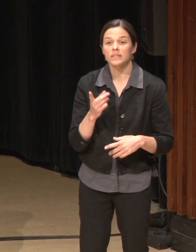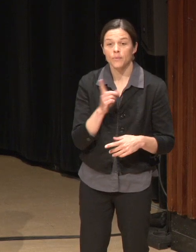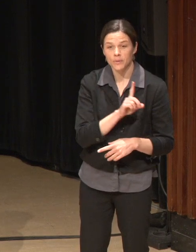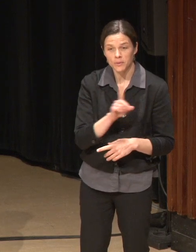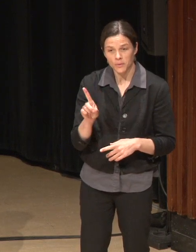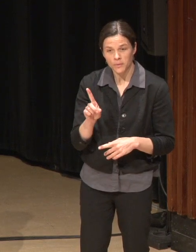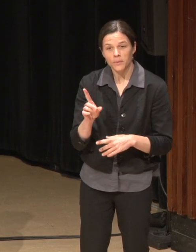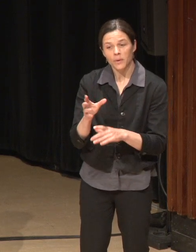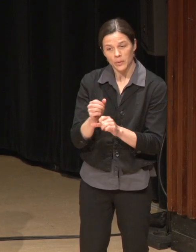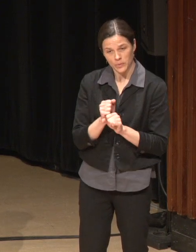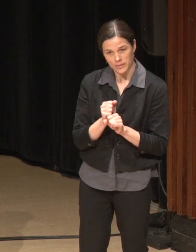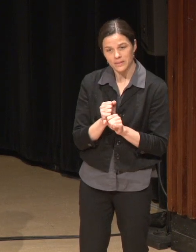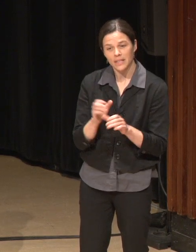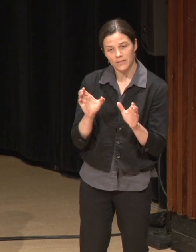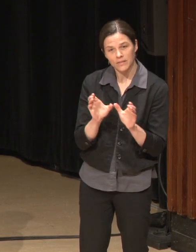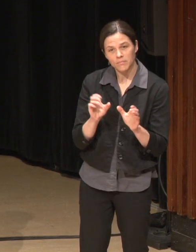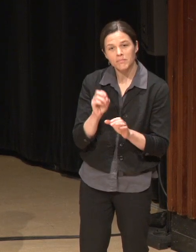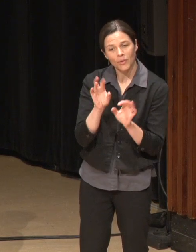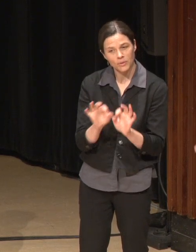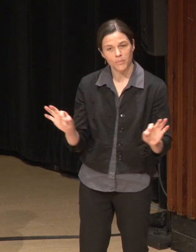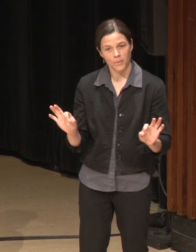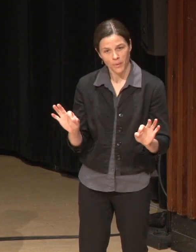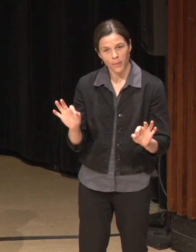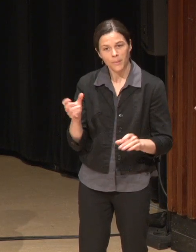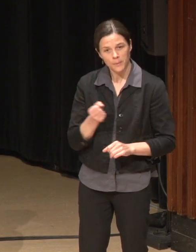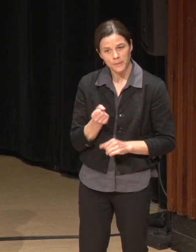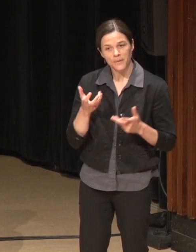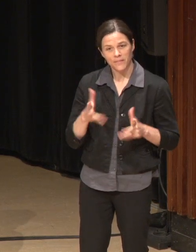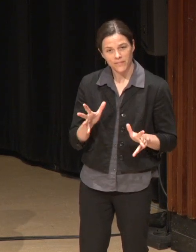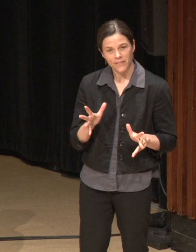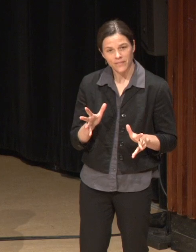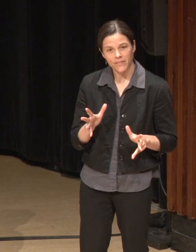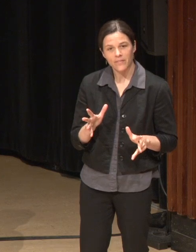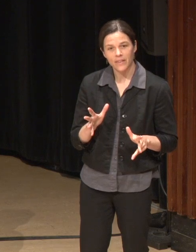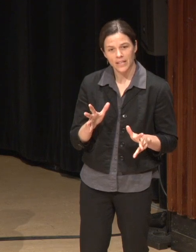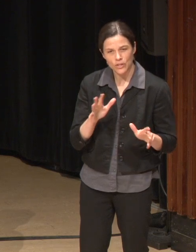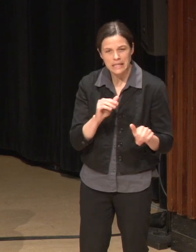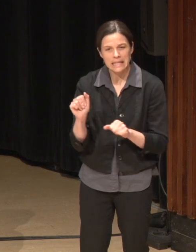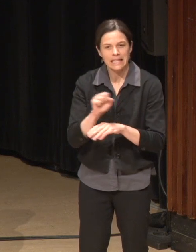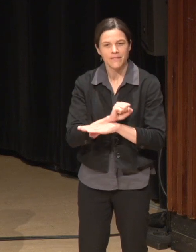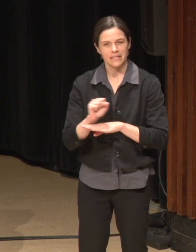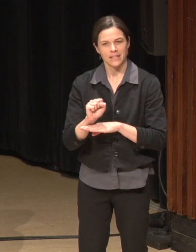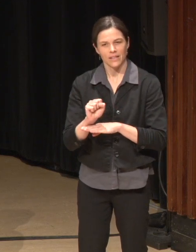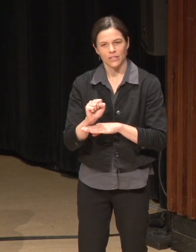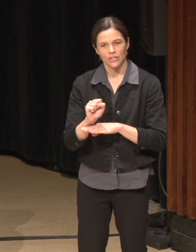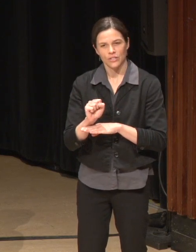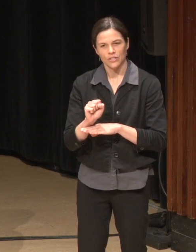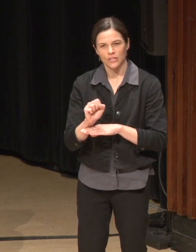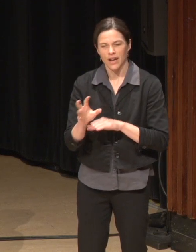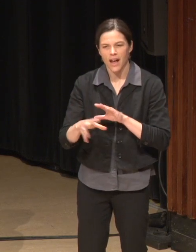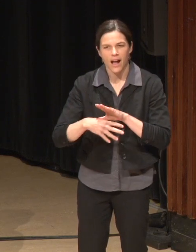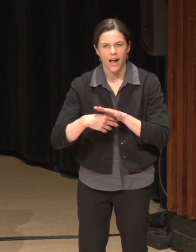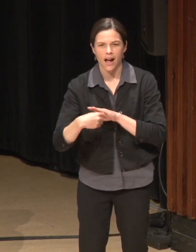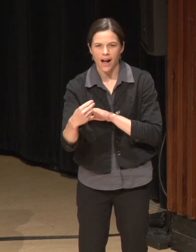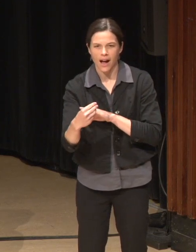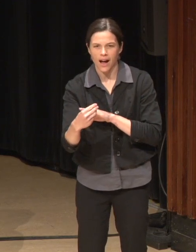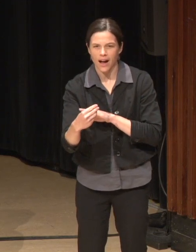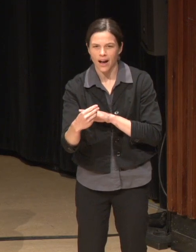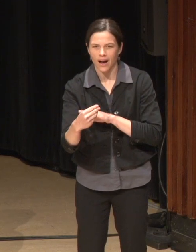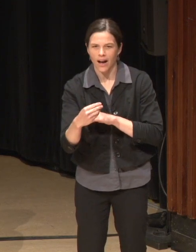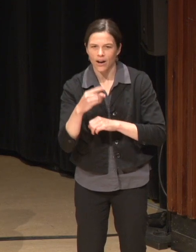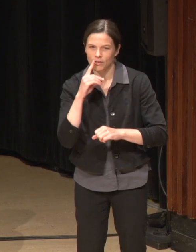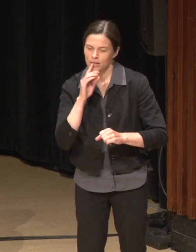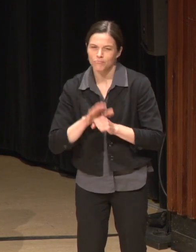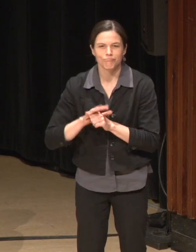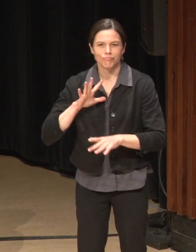stage, you receive your certificate or your diploma, I want you to walk off this stage, I want you to go out there and I want you to blow the lid off